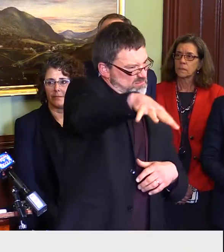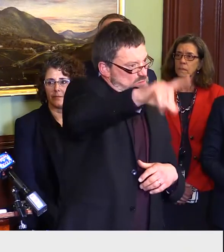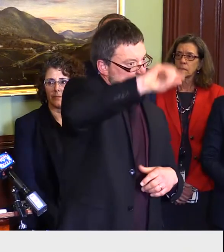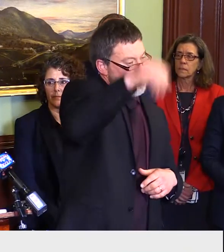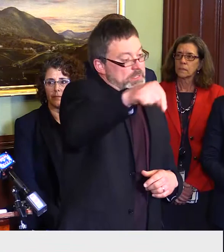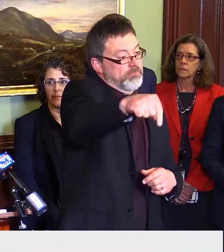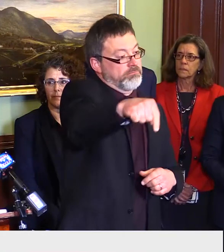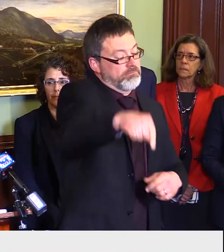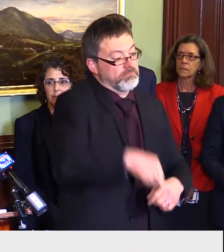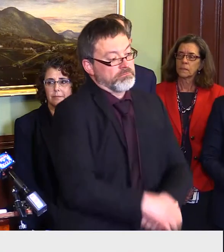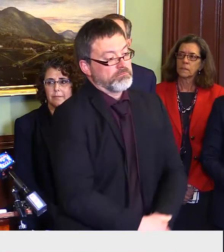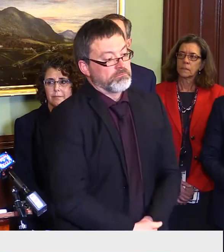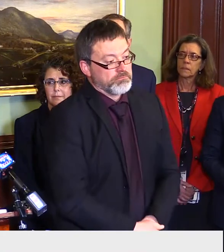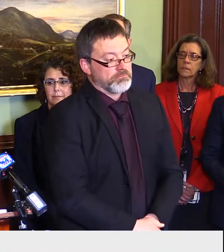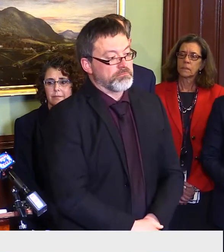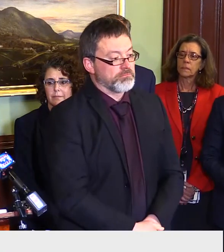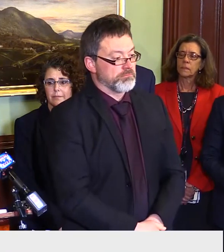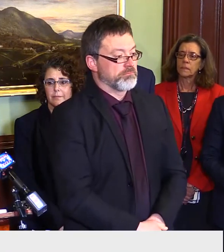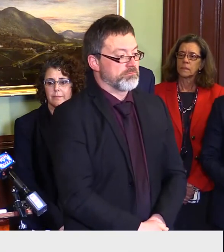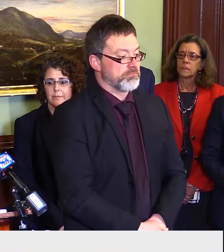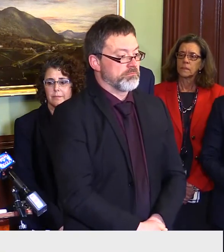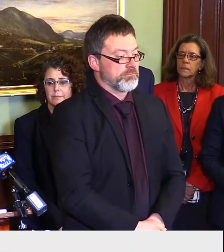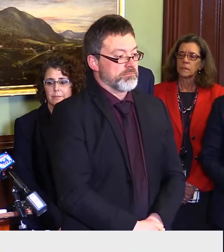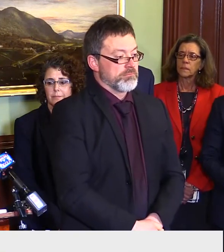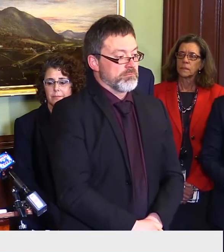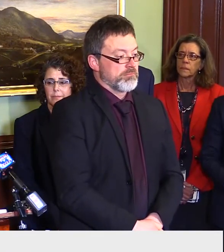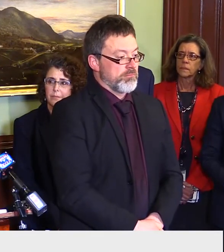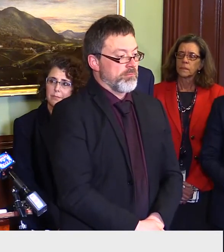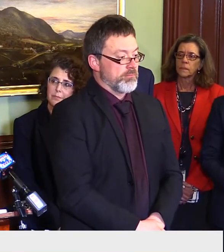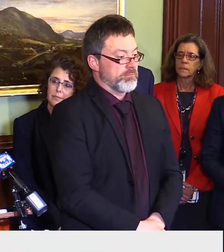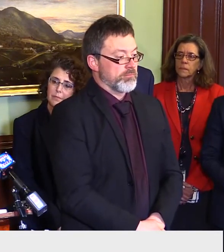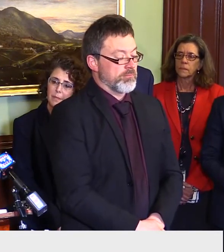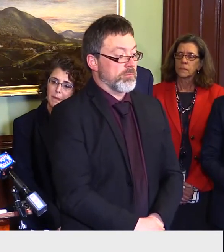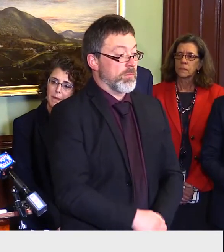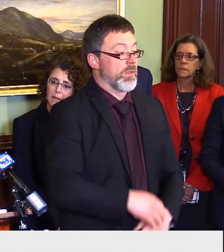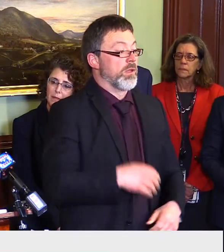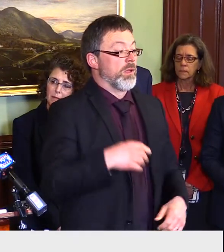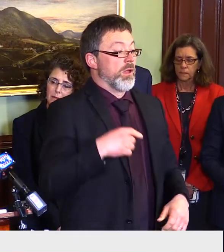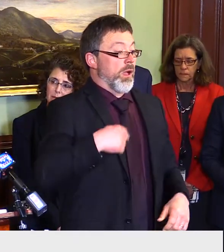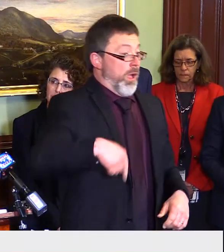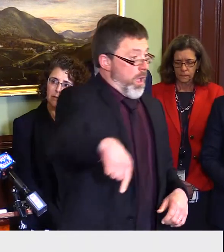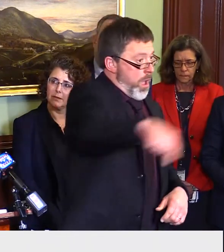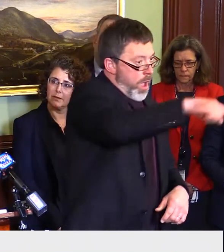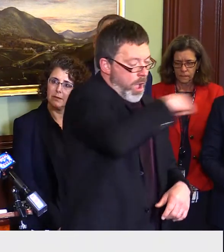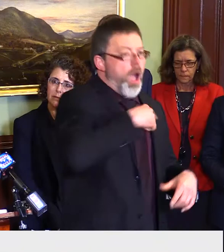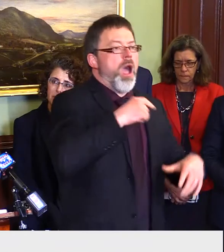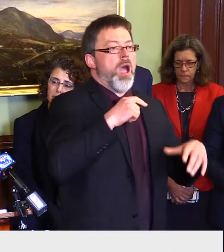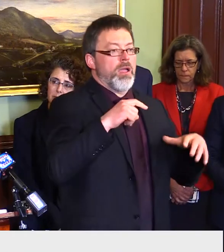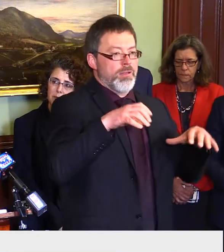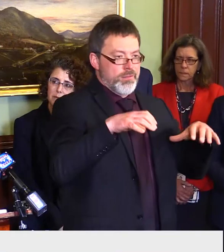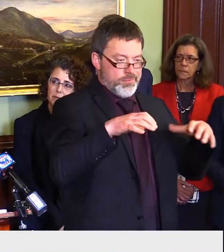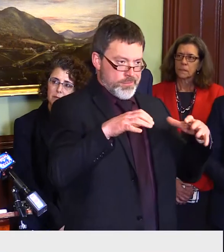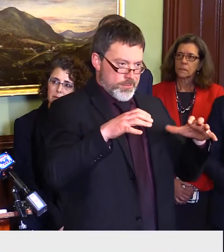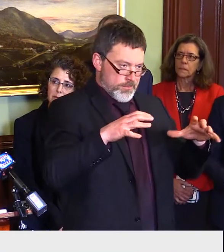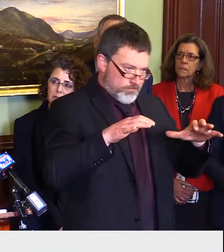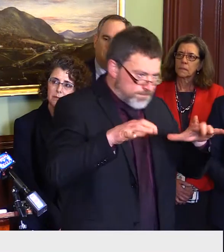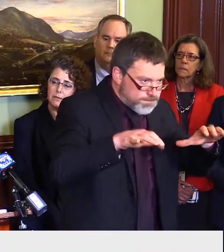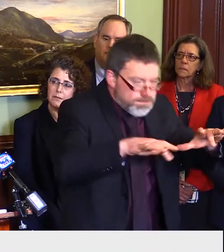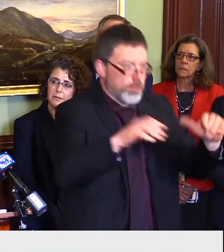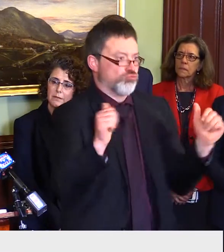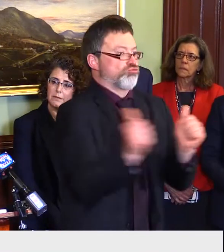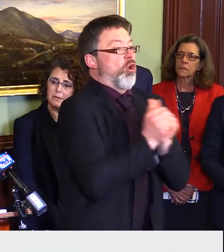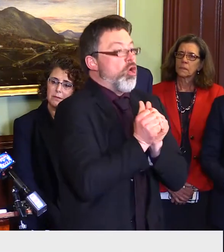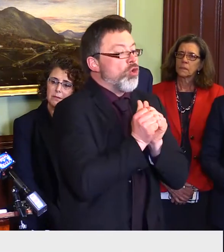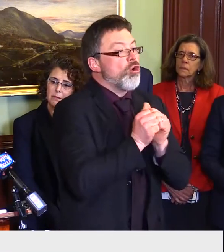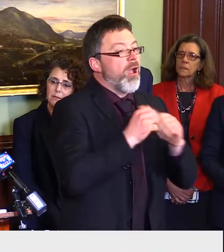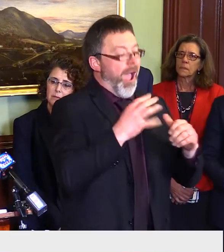and we're going to get through this together. That's why today I declared a state of emergency. And through